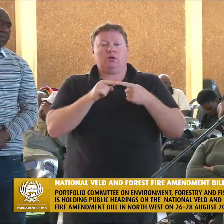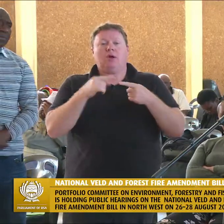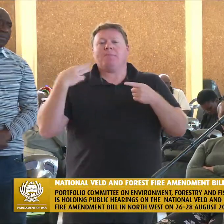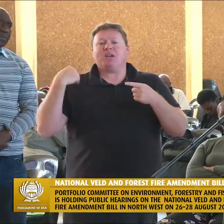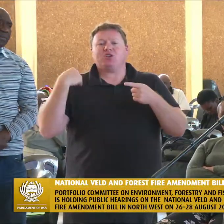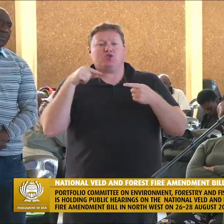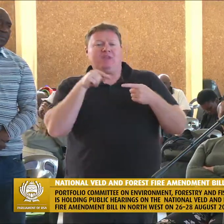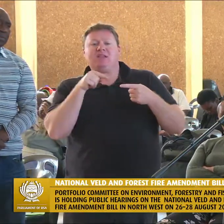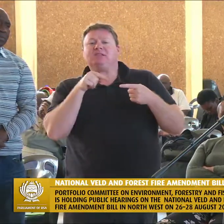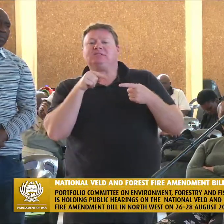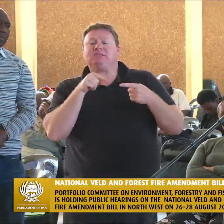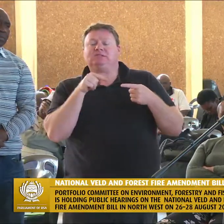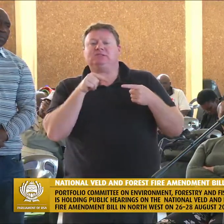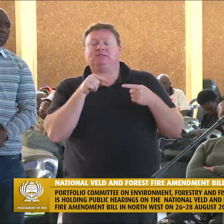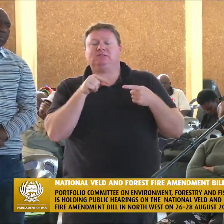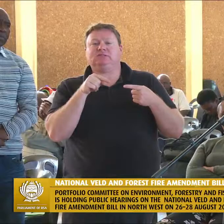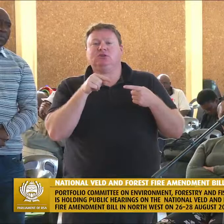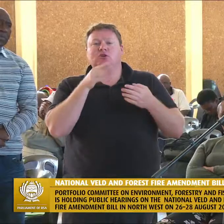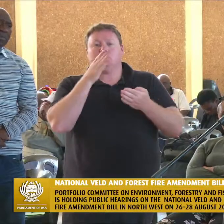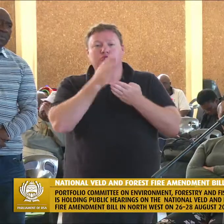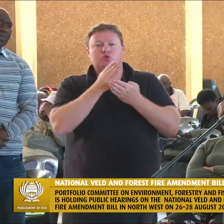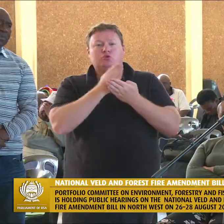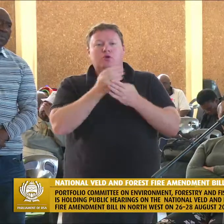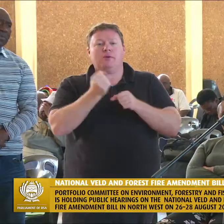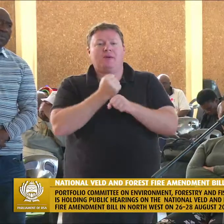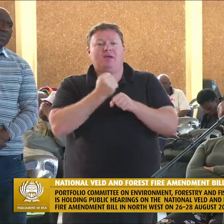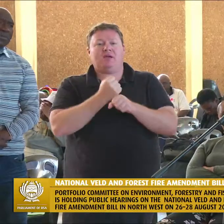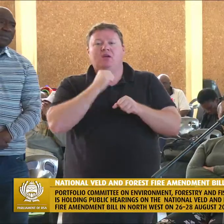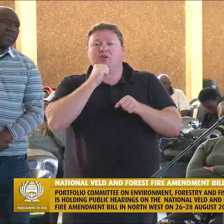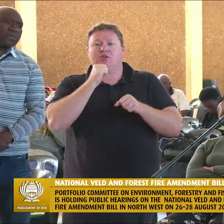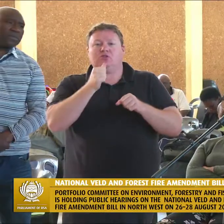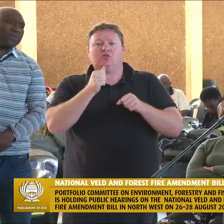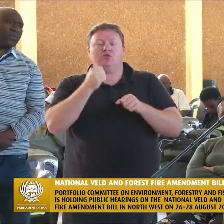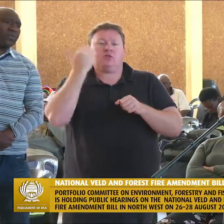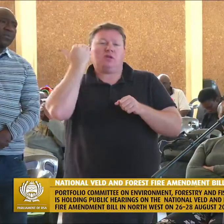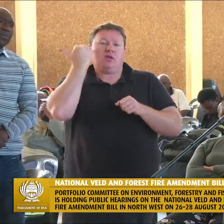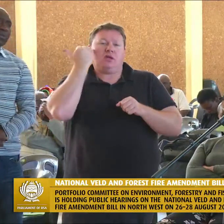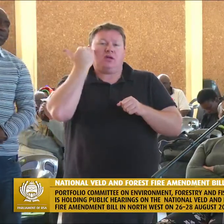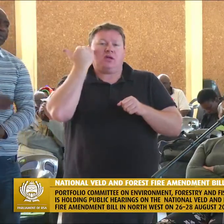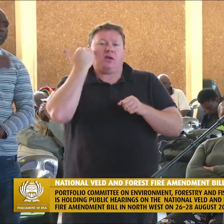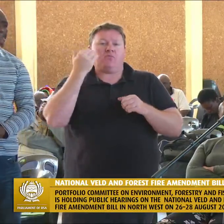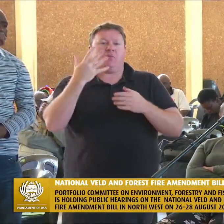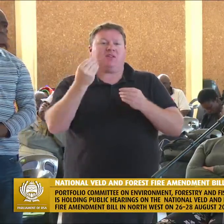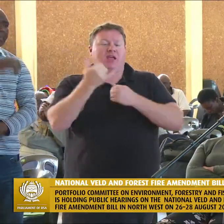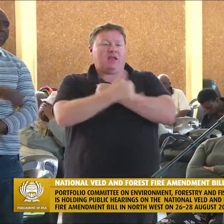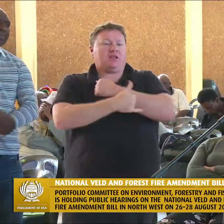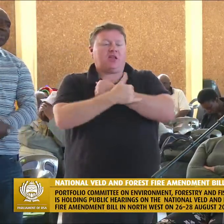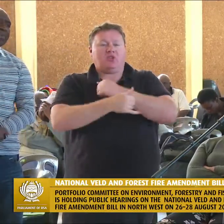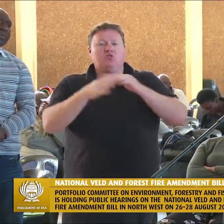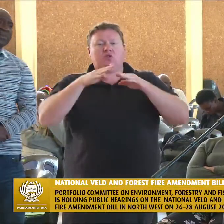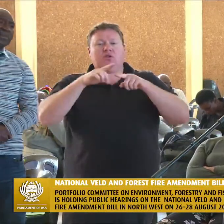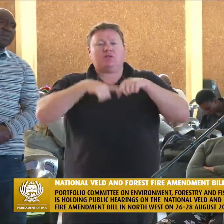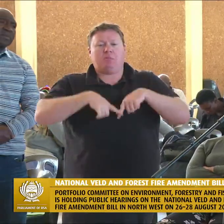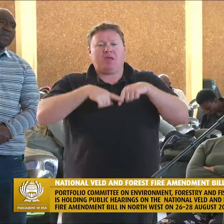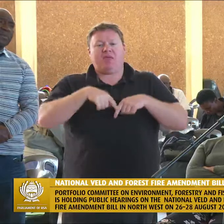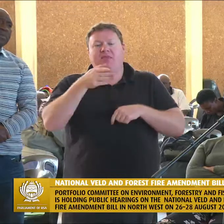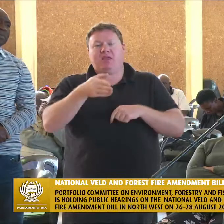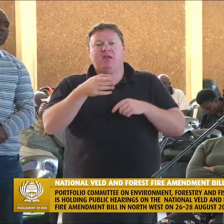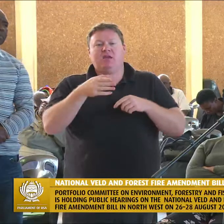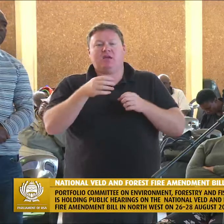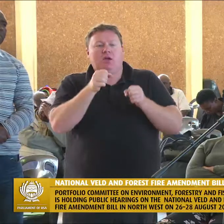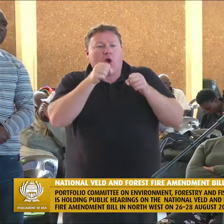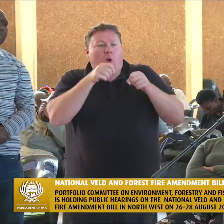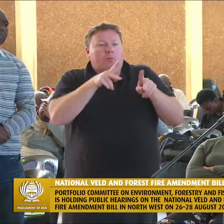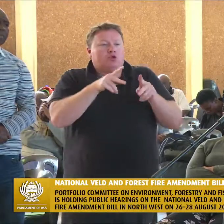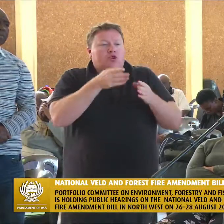position it such that it is not a liability to the state and to the civilians but we rather where opportunities